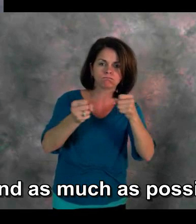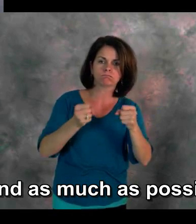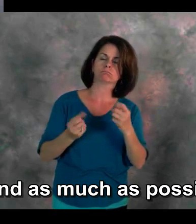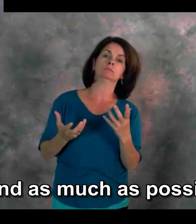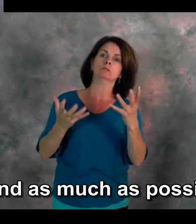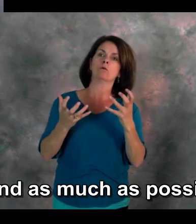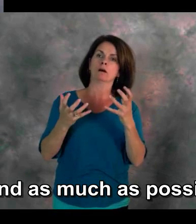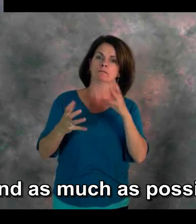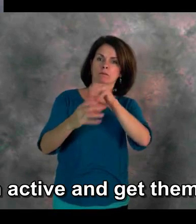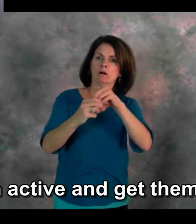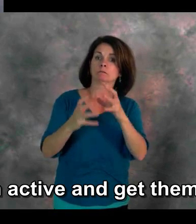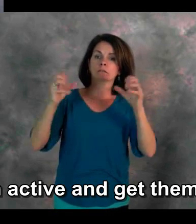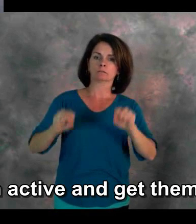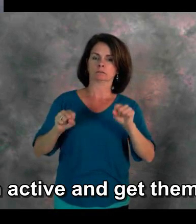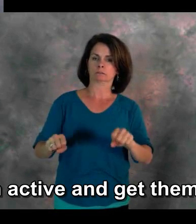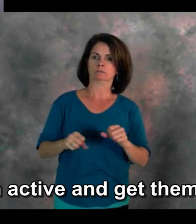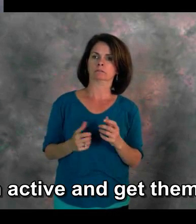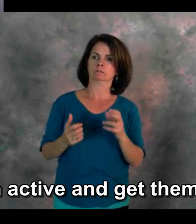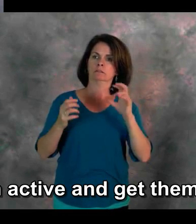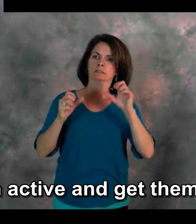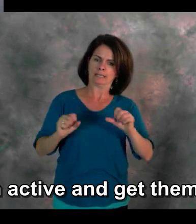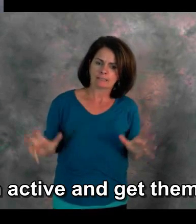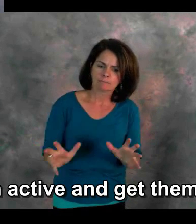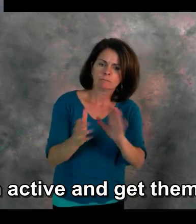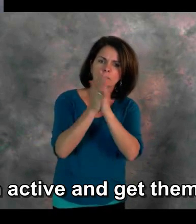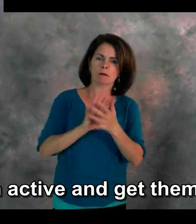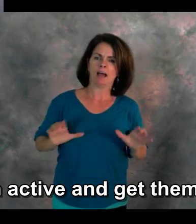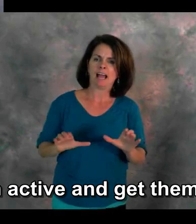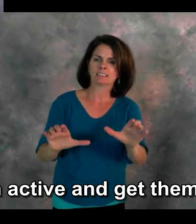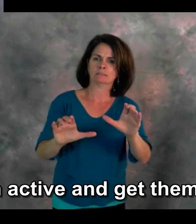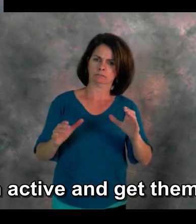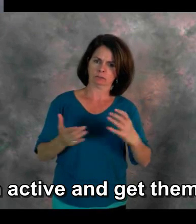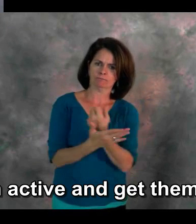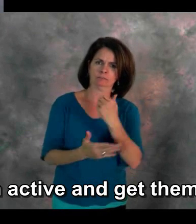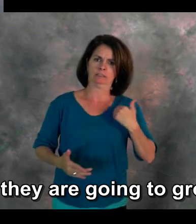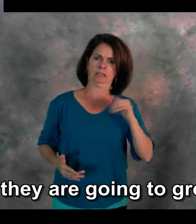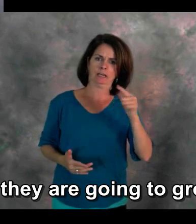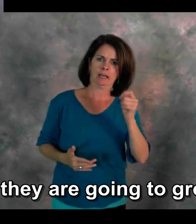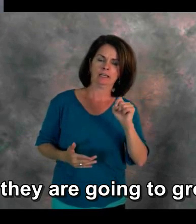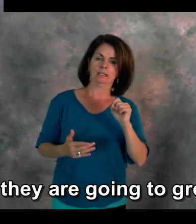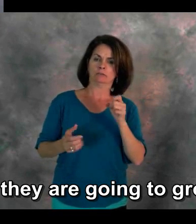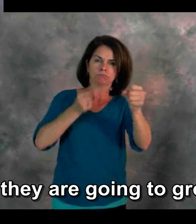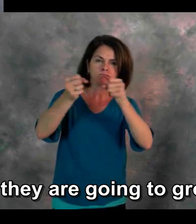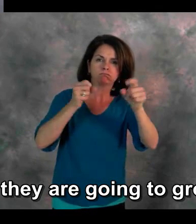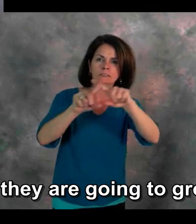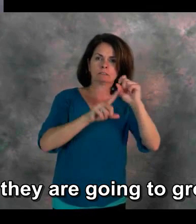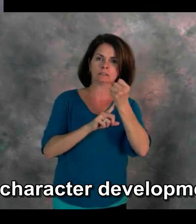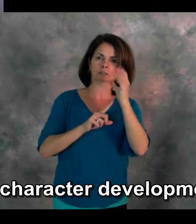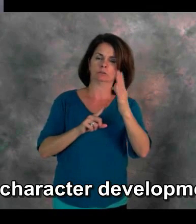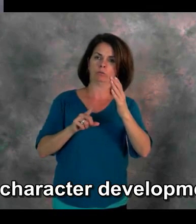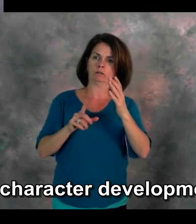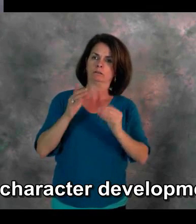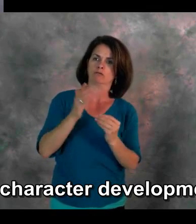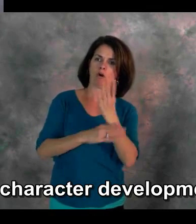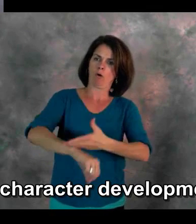much as possible is a great way to get them active and get them into those situations where they are going to grow as